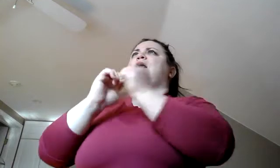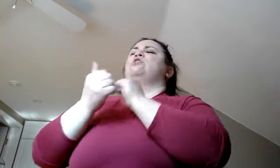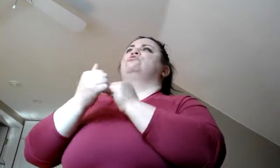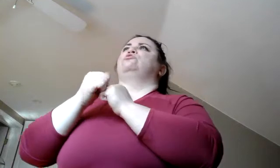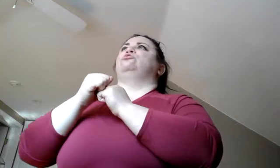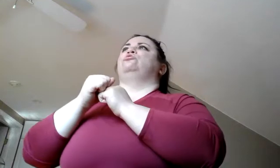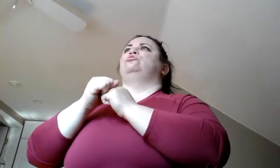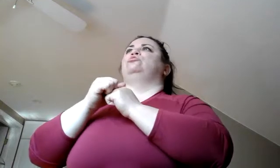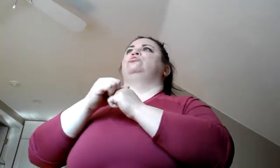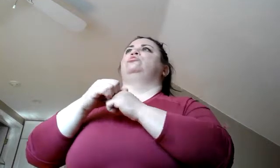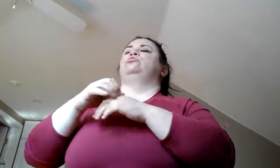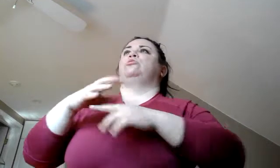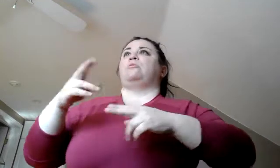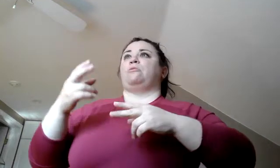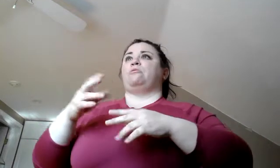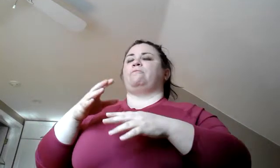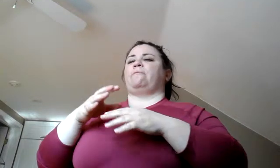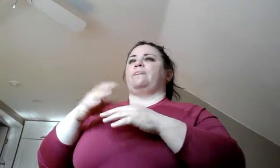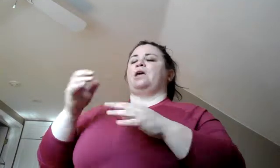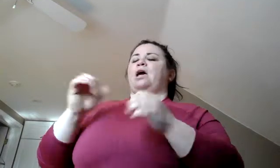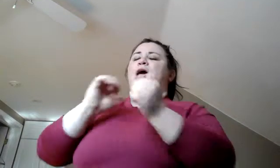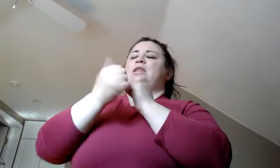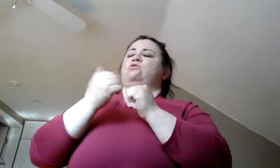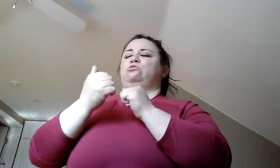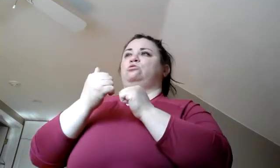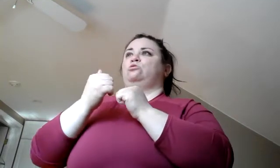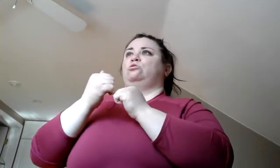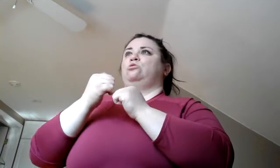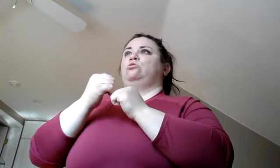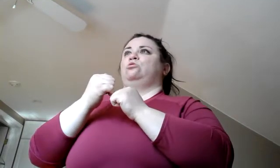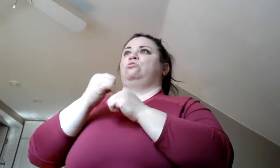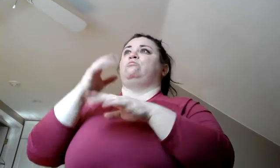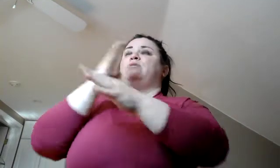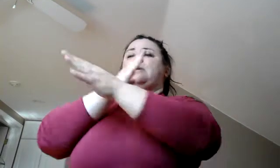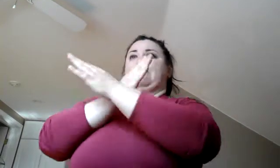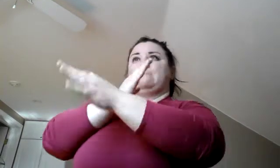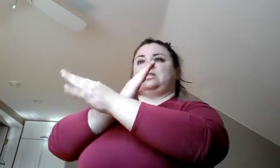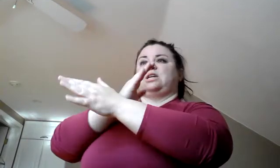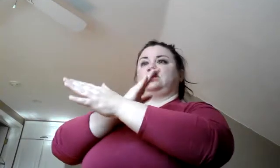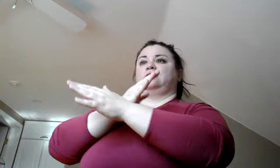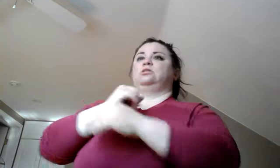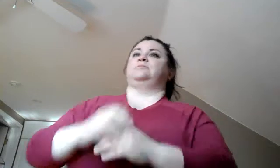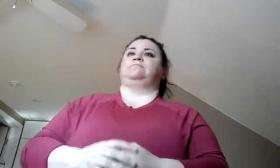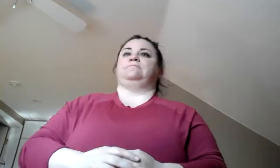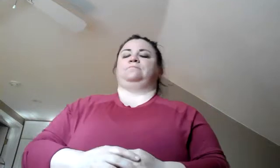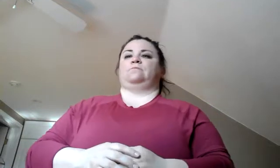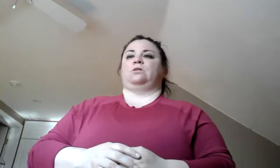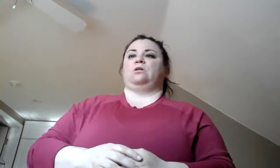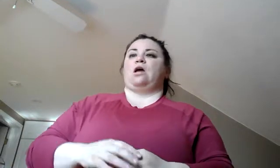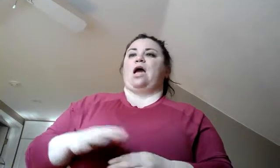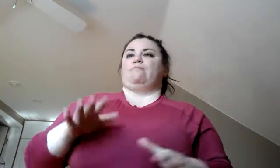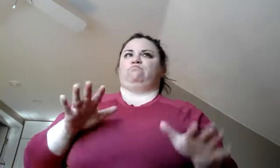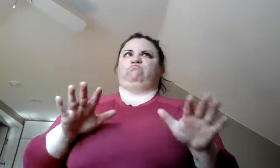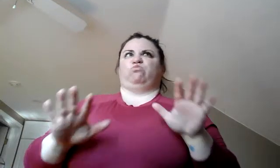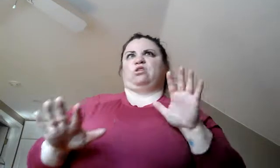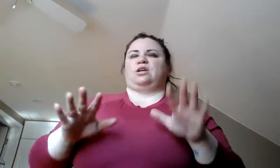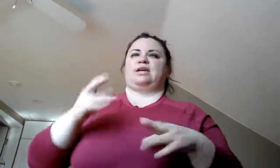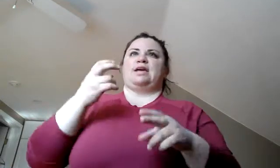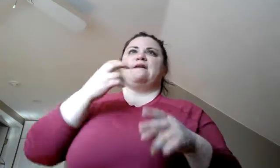how to make different decisions or make the same ones, but nevertheless to be wiser for it. So I'm treading carefully because, I'm dealing with the death of